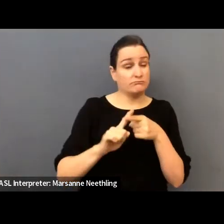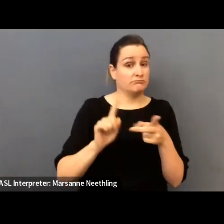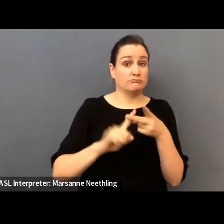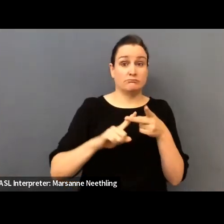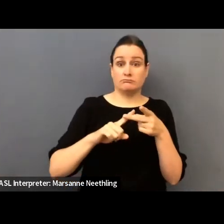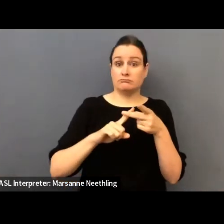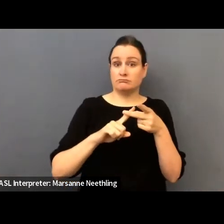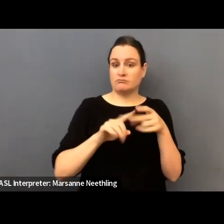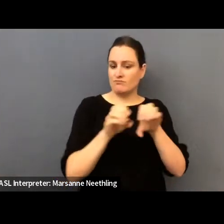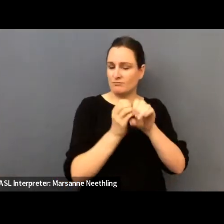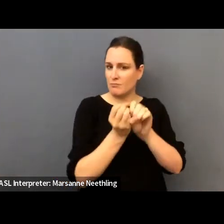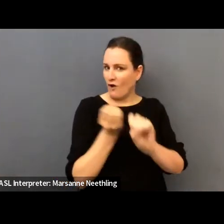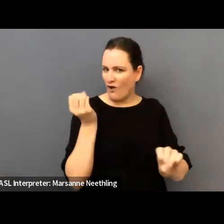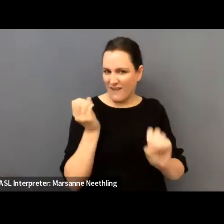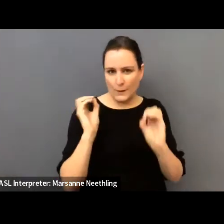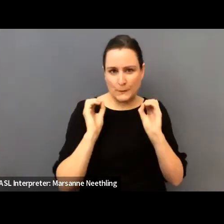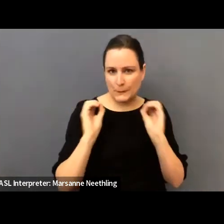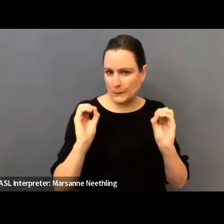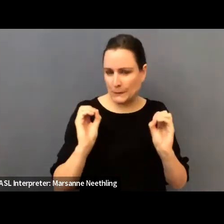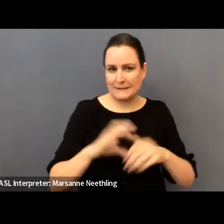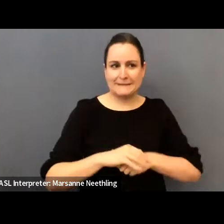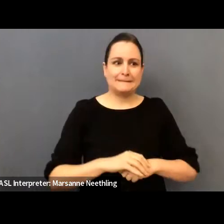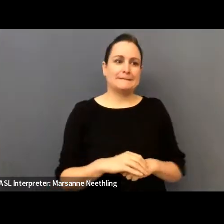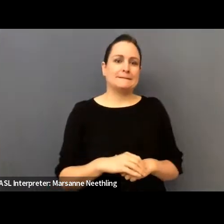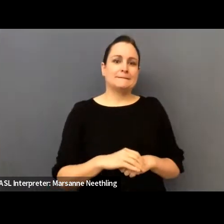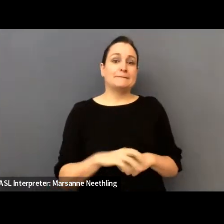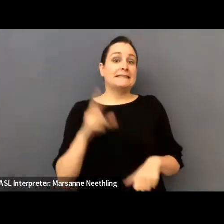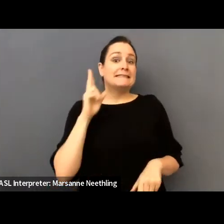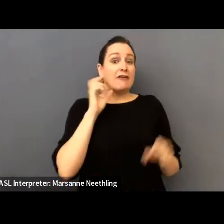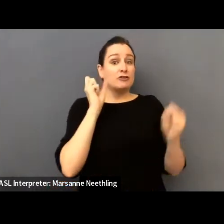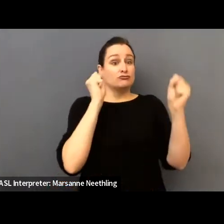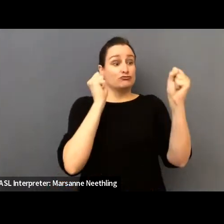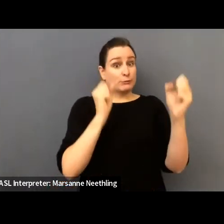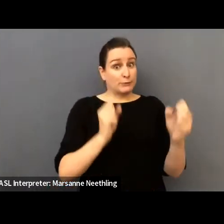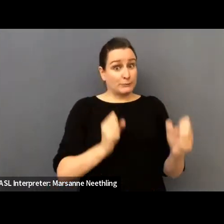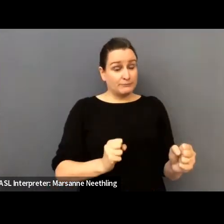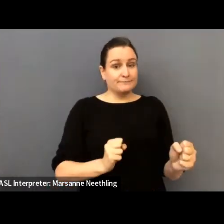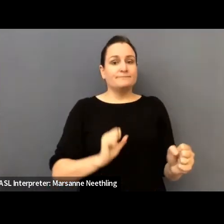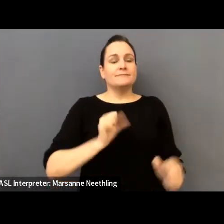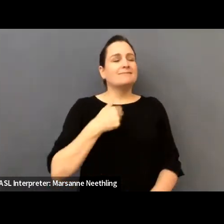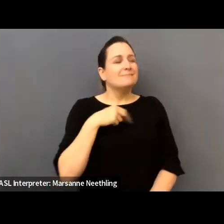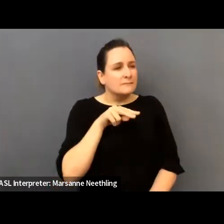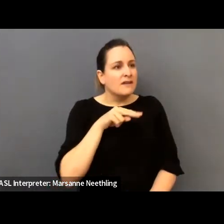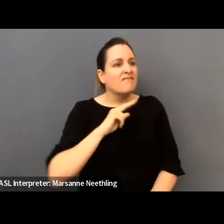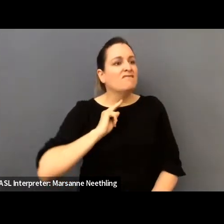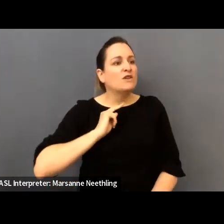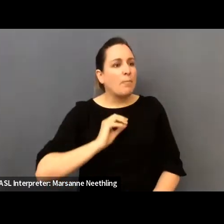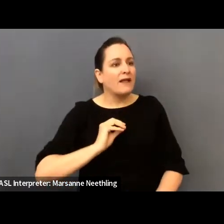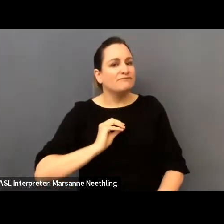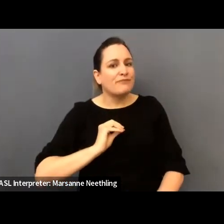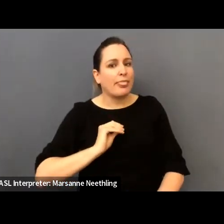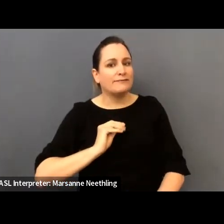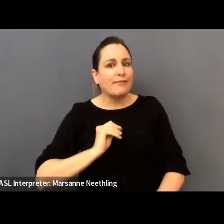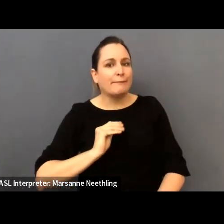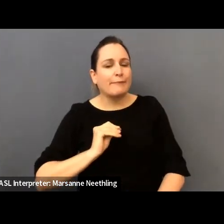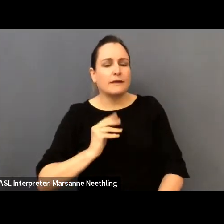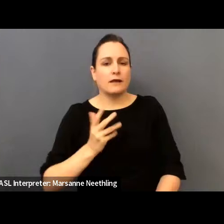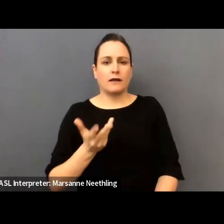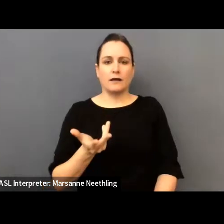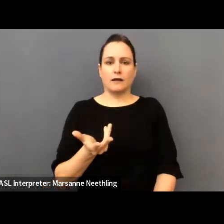struggle to voice the deaf or sign language user, and then find